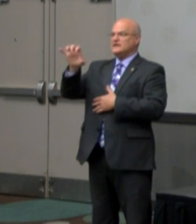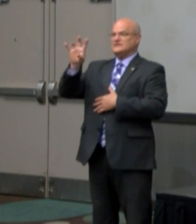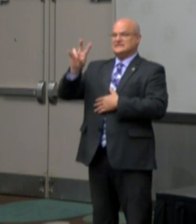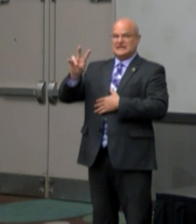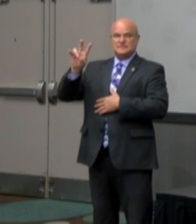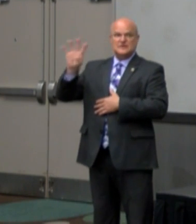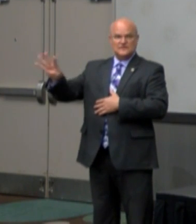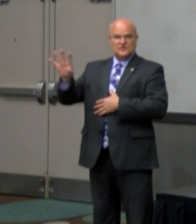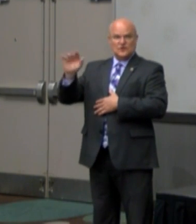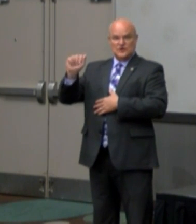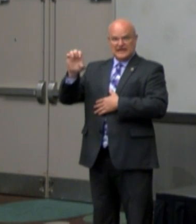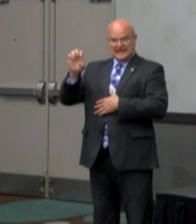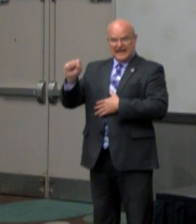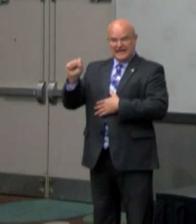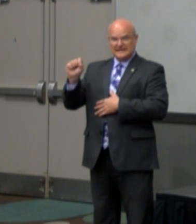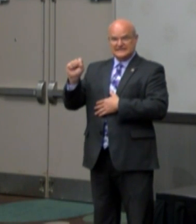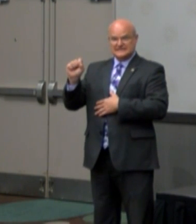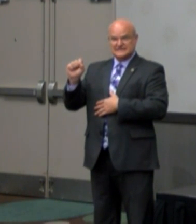2,174